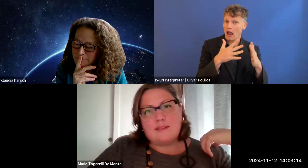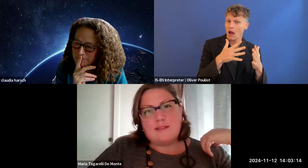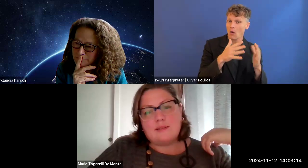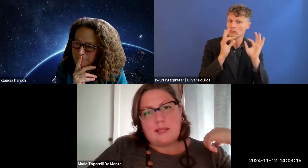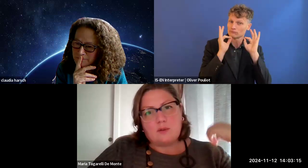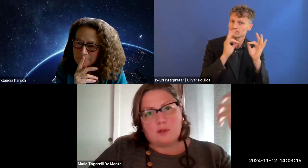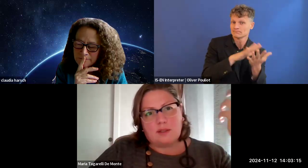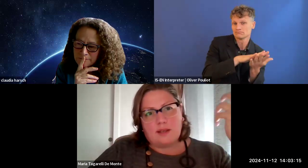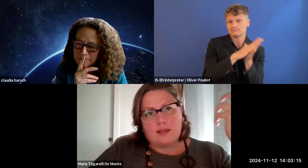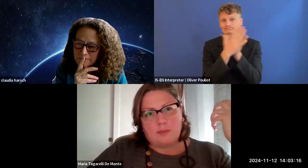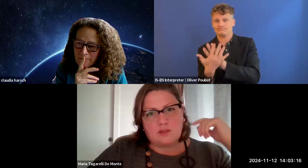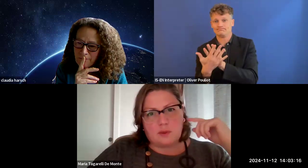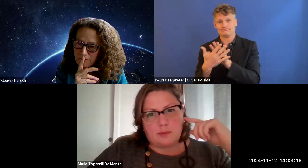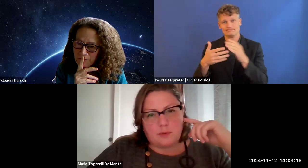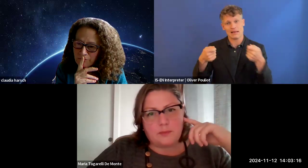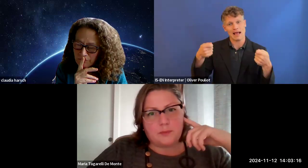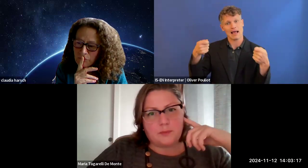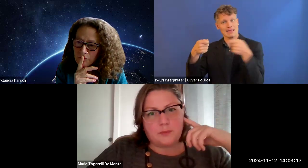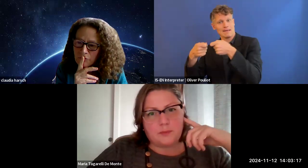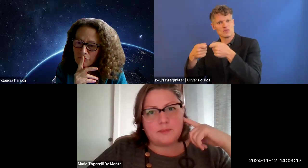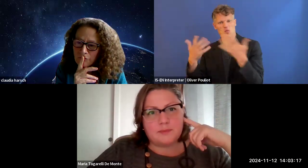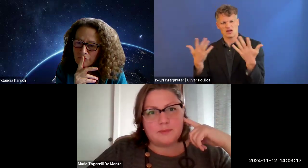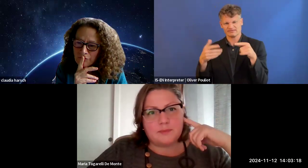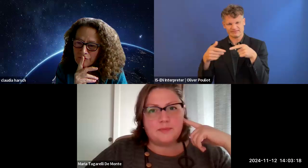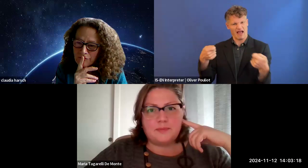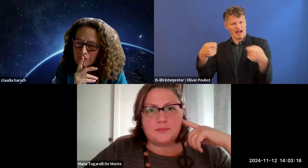really, what does it mean to adapt a descriptor?